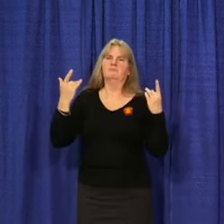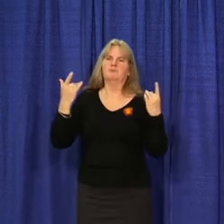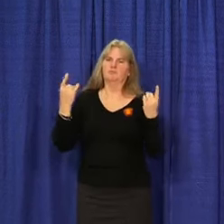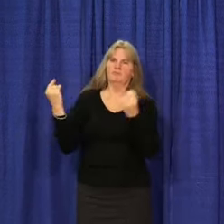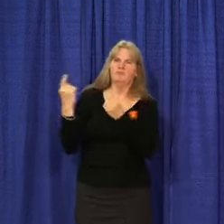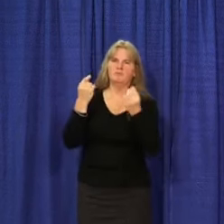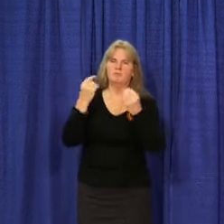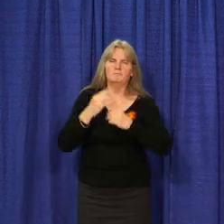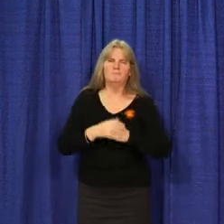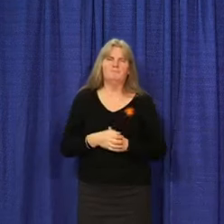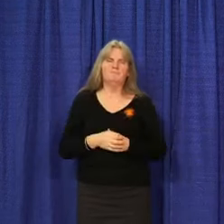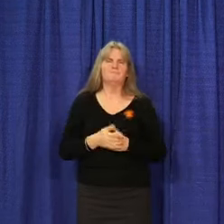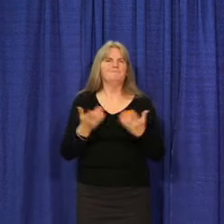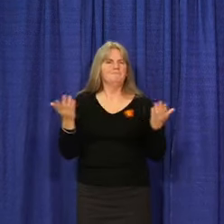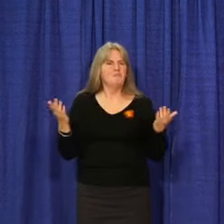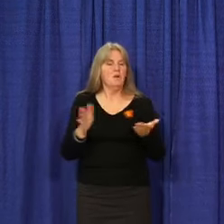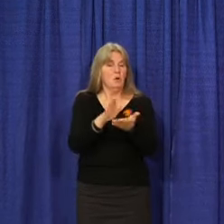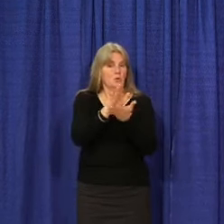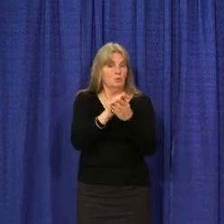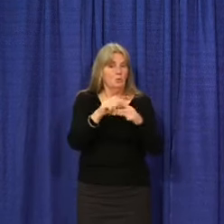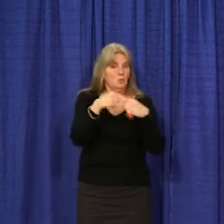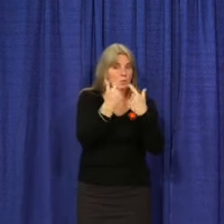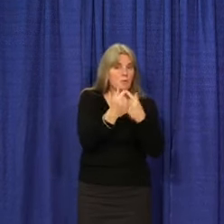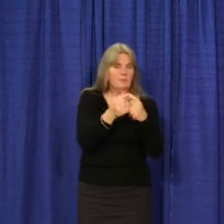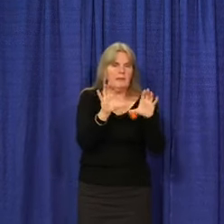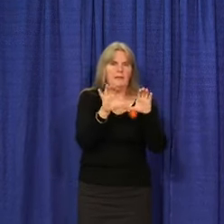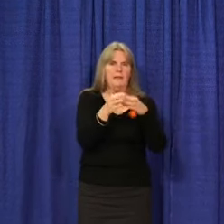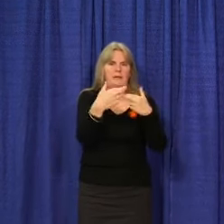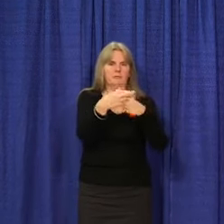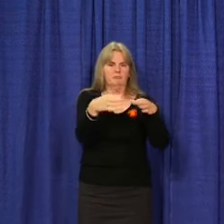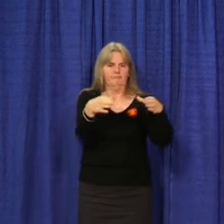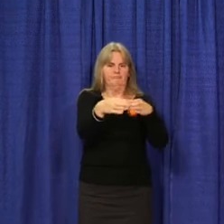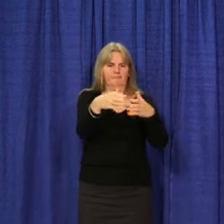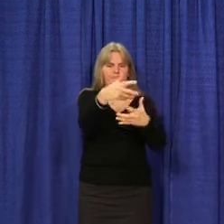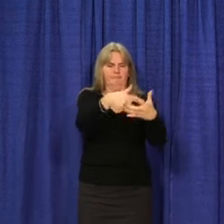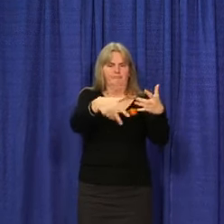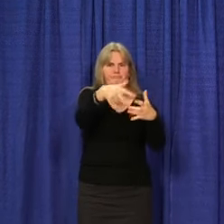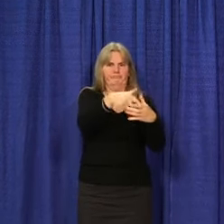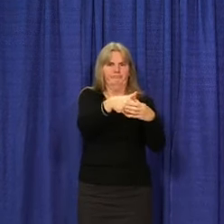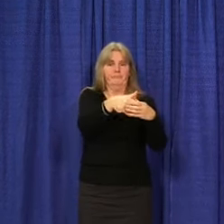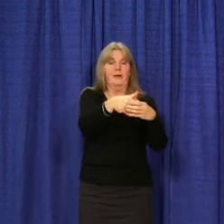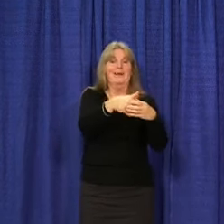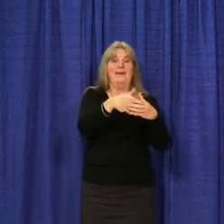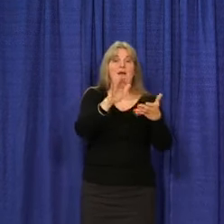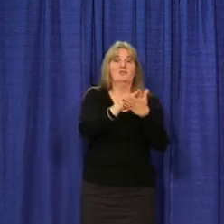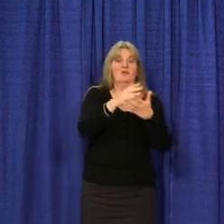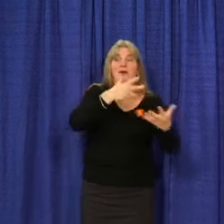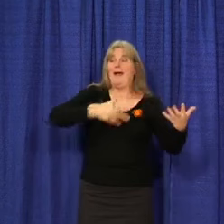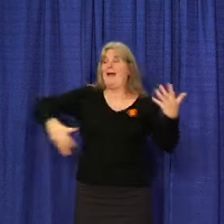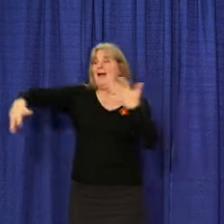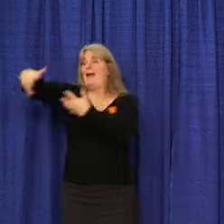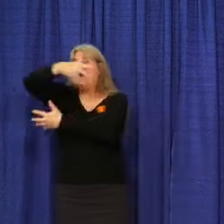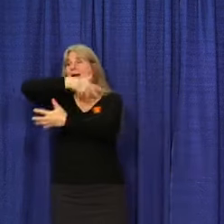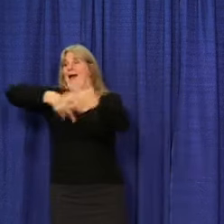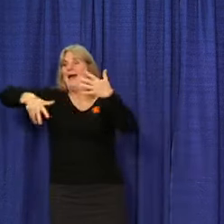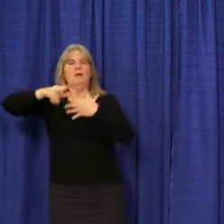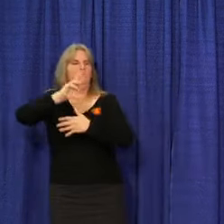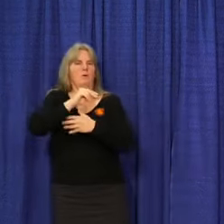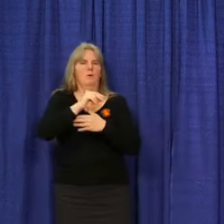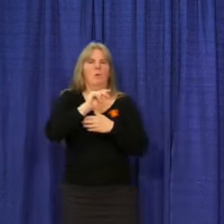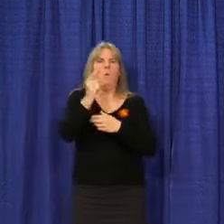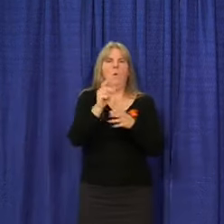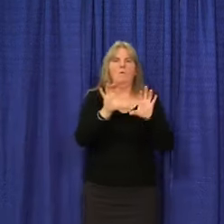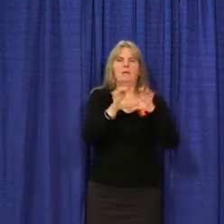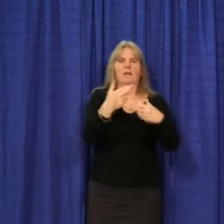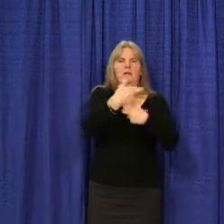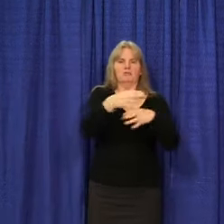We have school groups, children in a classroom together, not socializing with others in the school, but who will likely have a